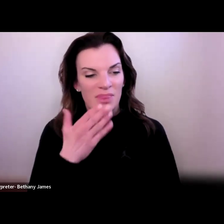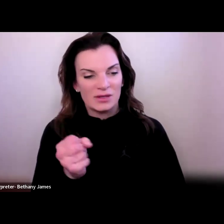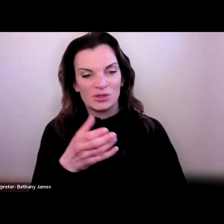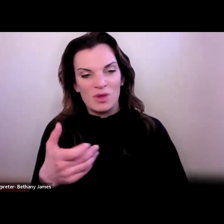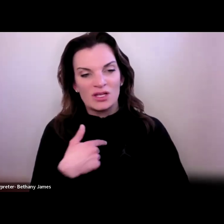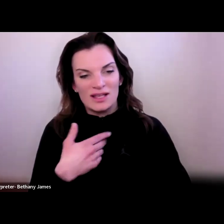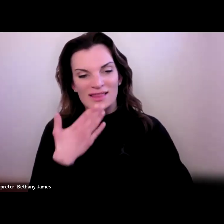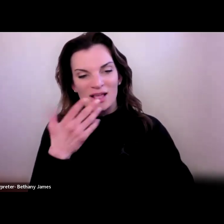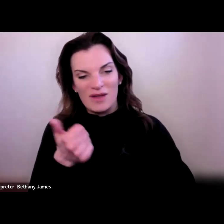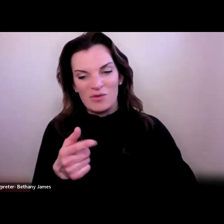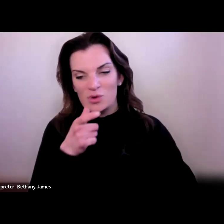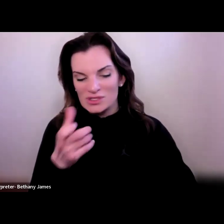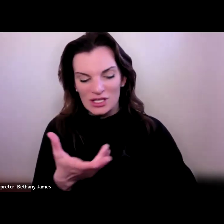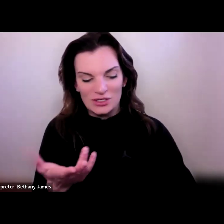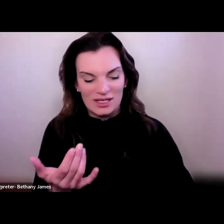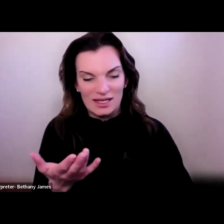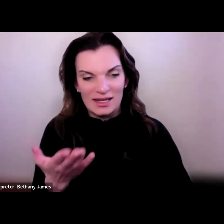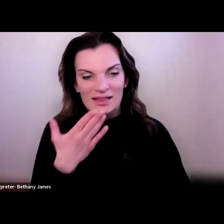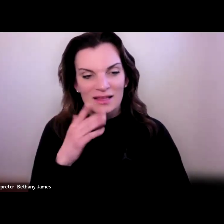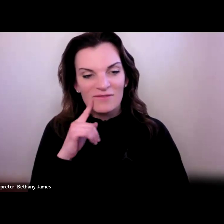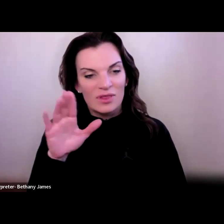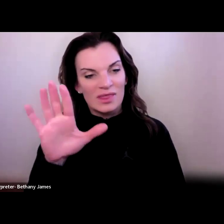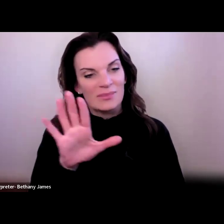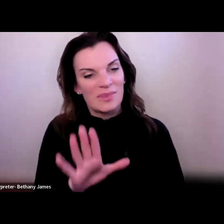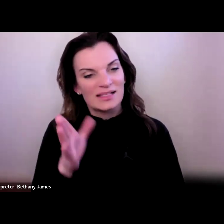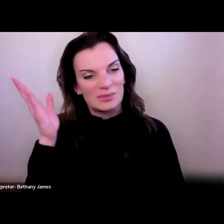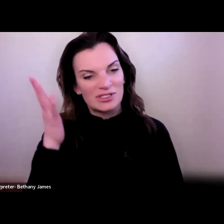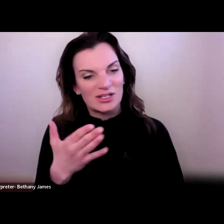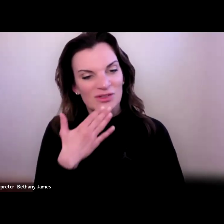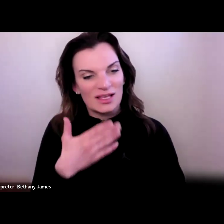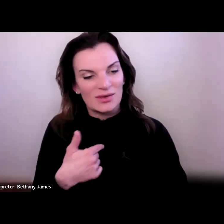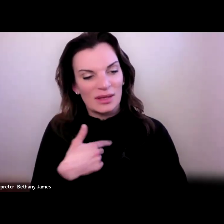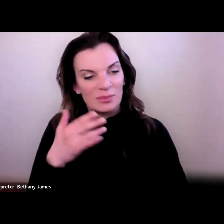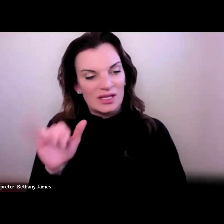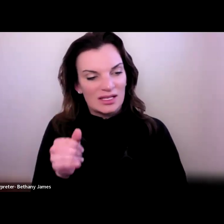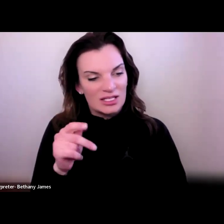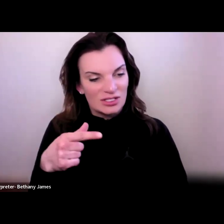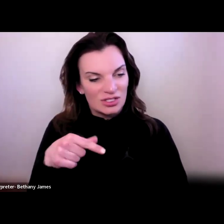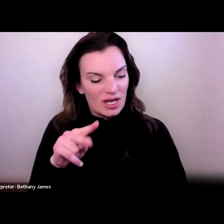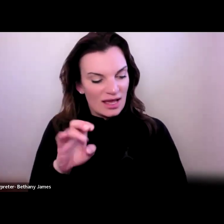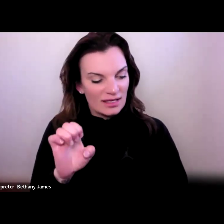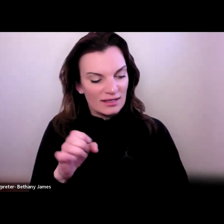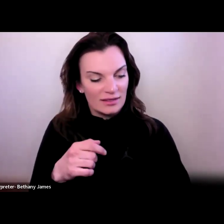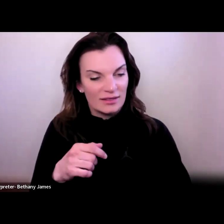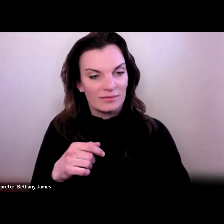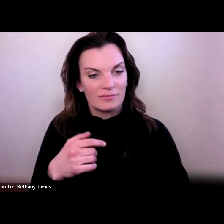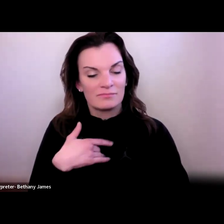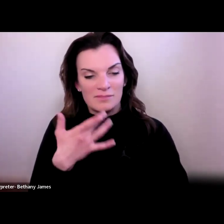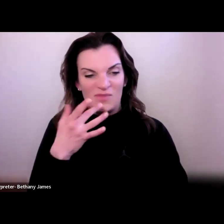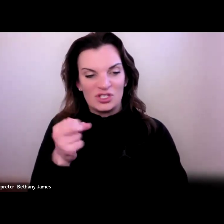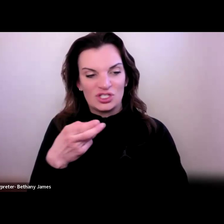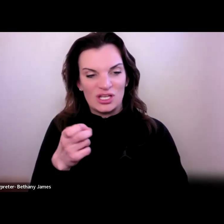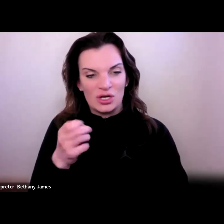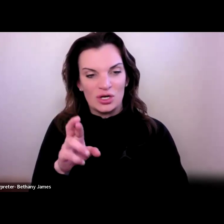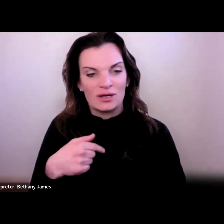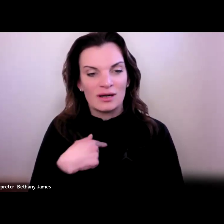thank you to everyone here and for the amazing presenters before me. I am Jackie Luciano, and my pronouns are she, her. I am